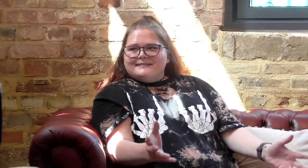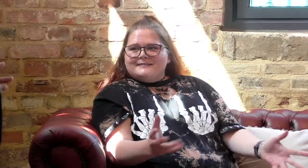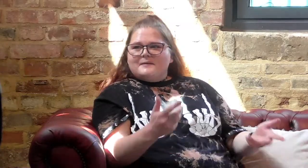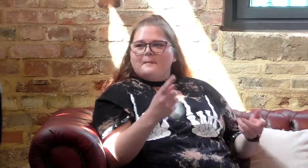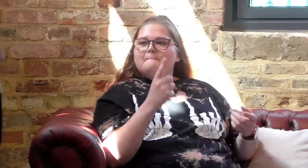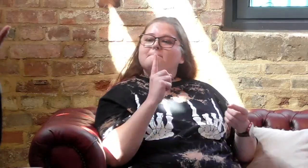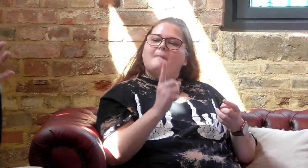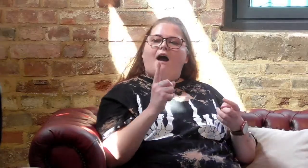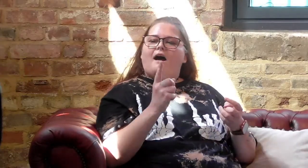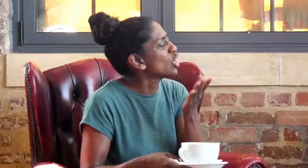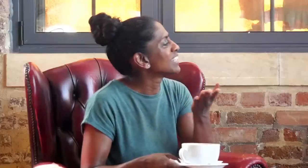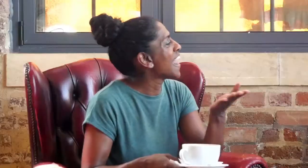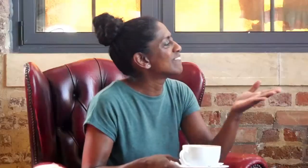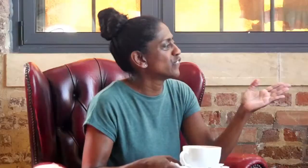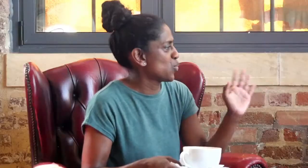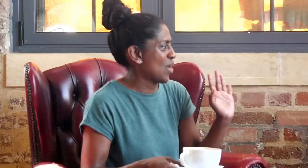And I feel like they just take up so much time.